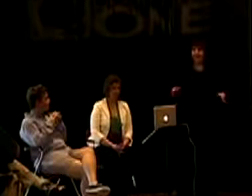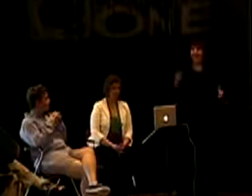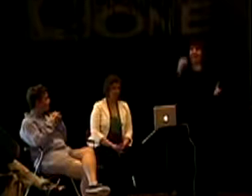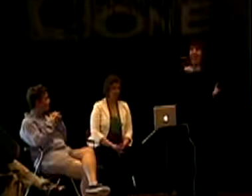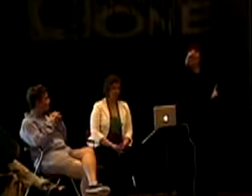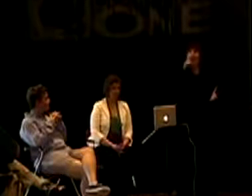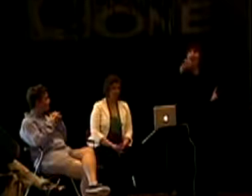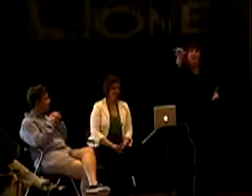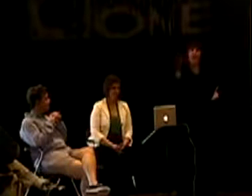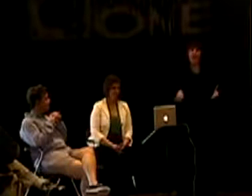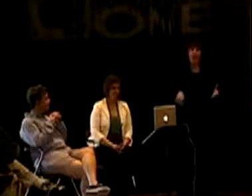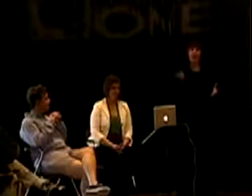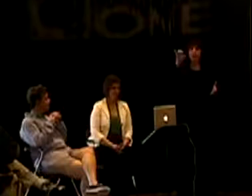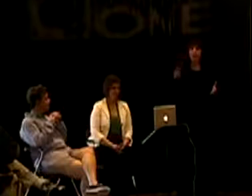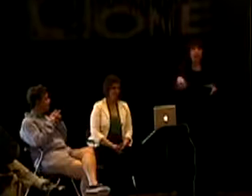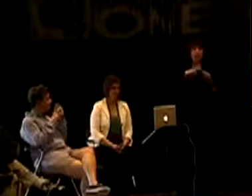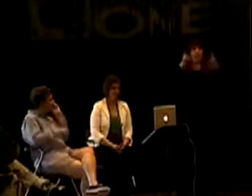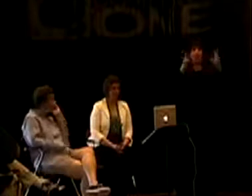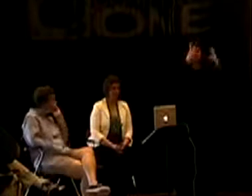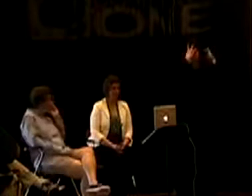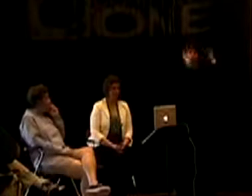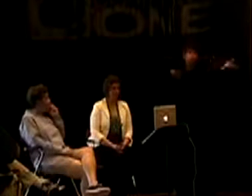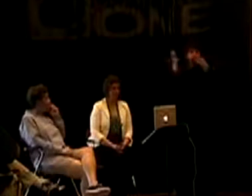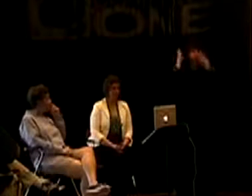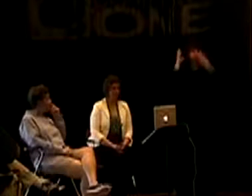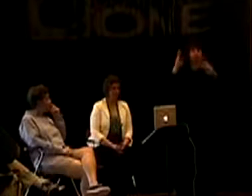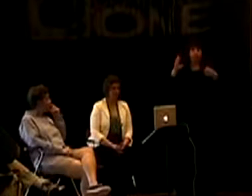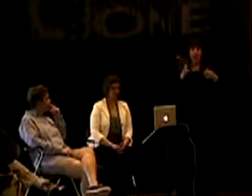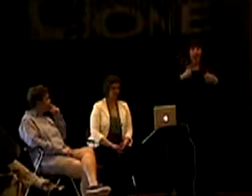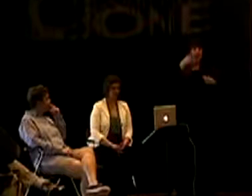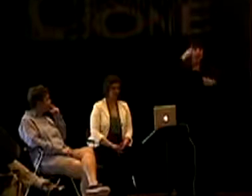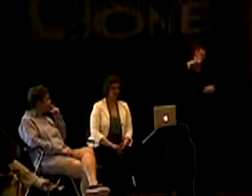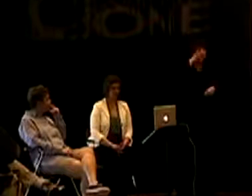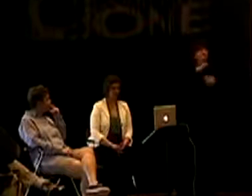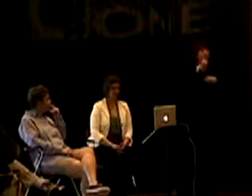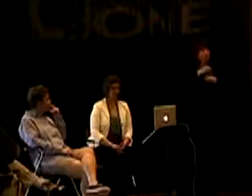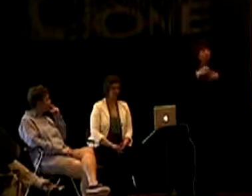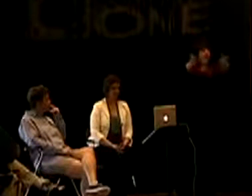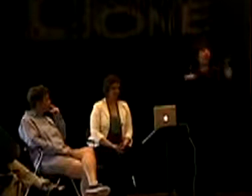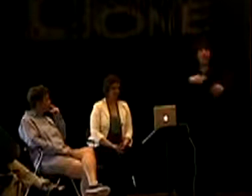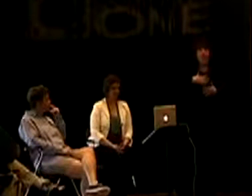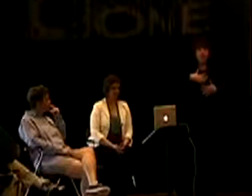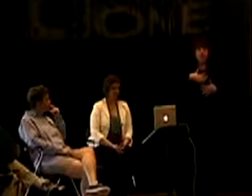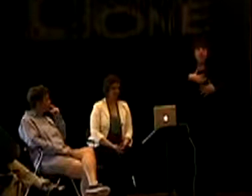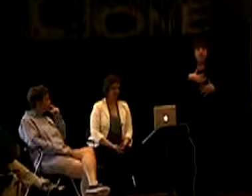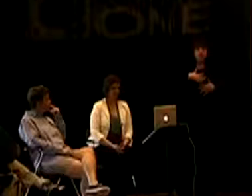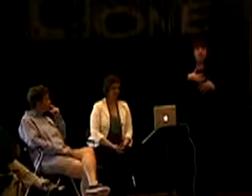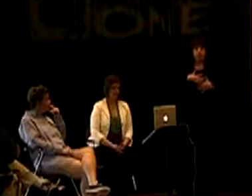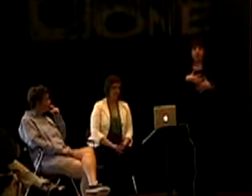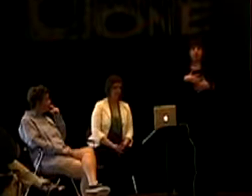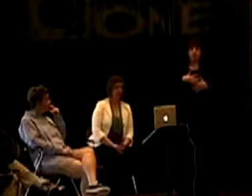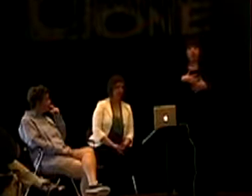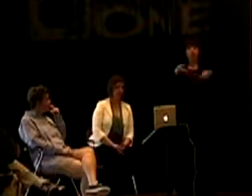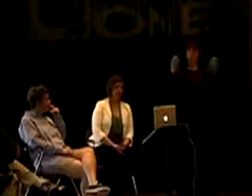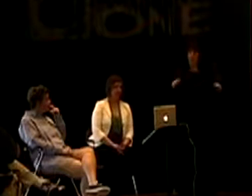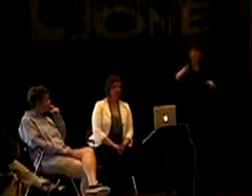I love that. I love the shift in our mind and in our bodies and in our breathing that happens with that. The mix of audience, the